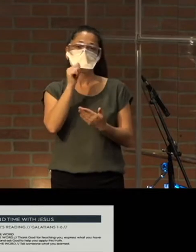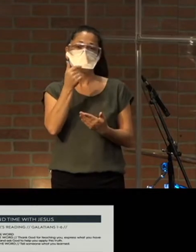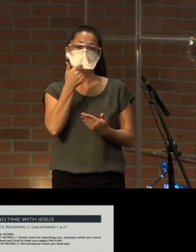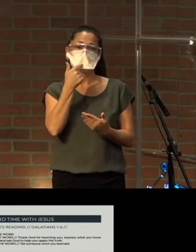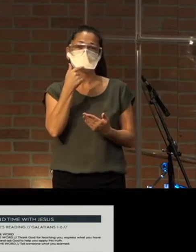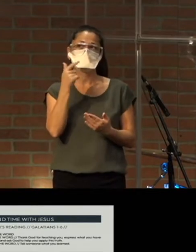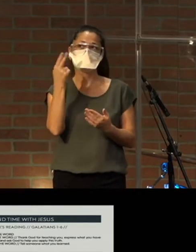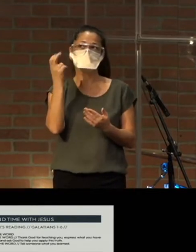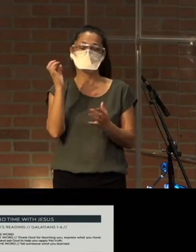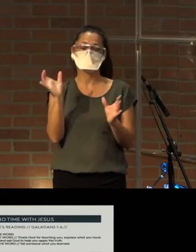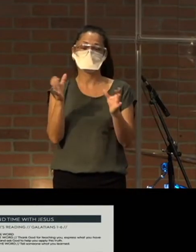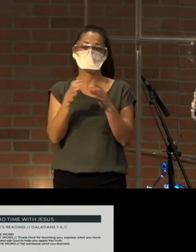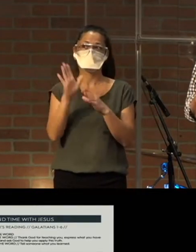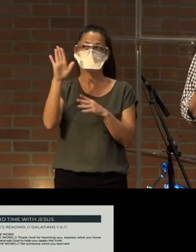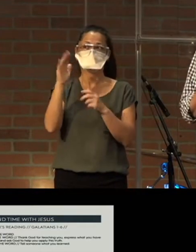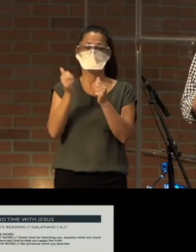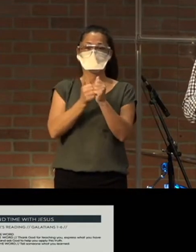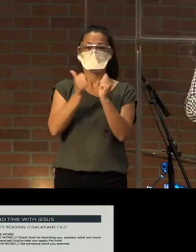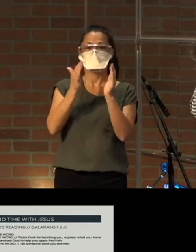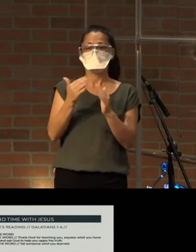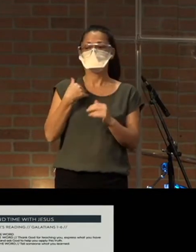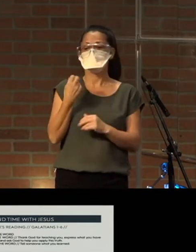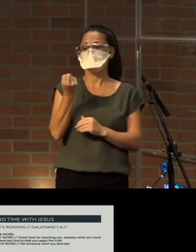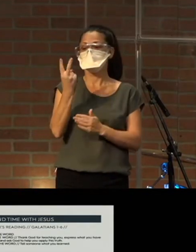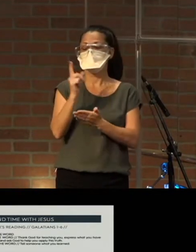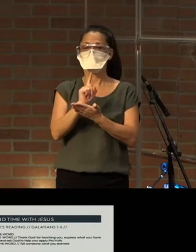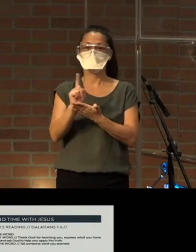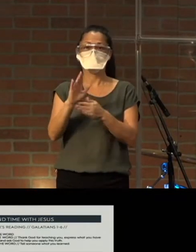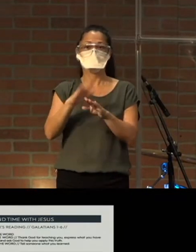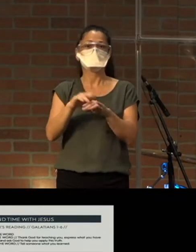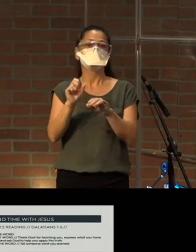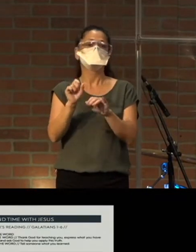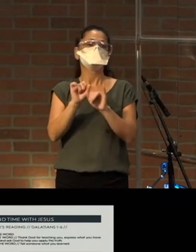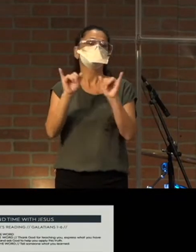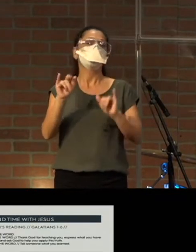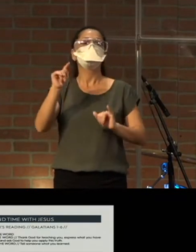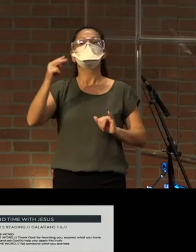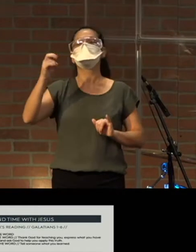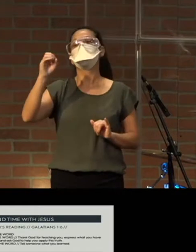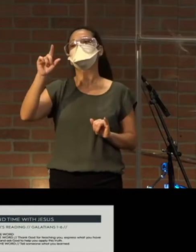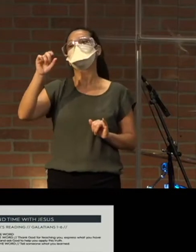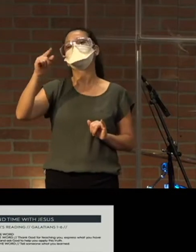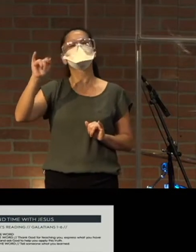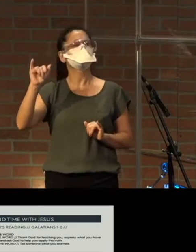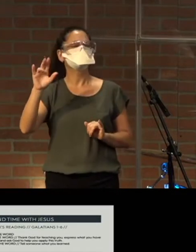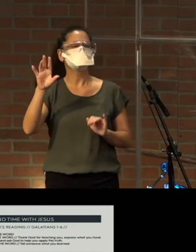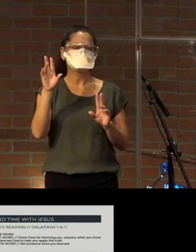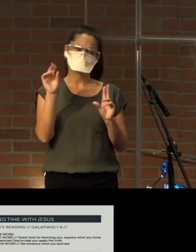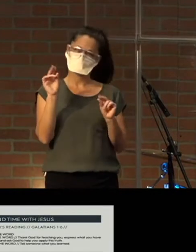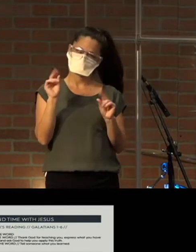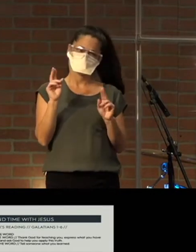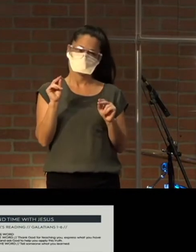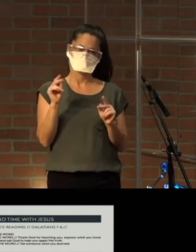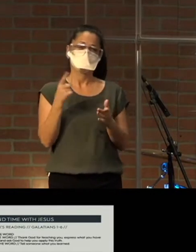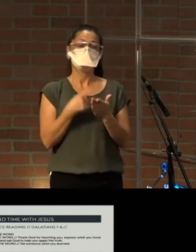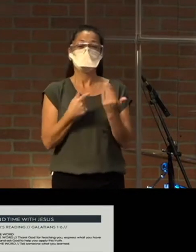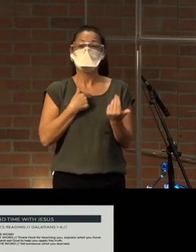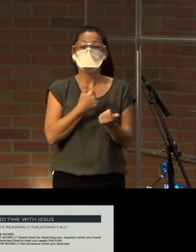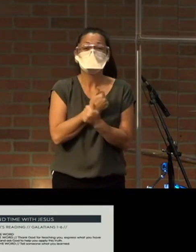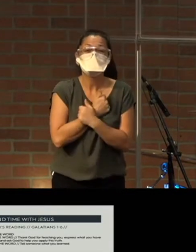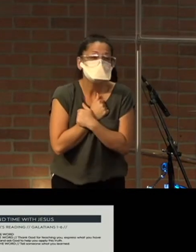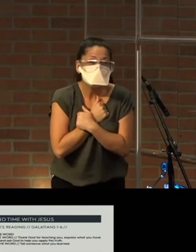his disciples and went through a 12-week curriculum on systematic theology. No. What I love